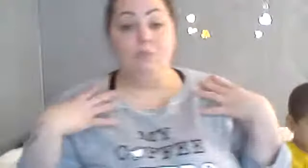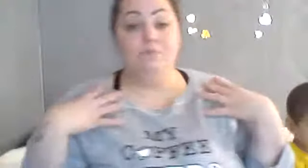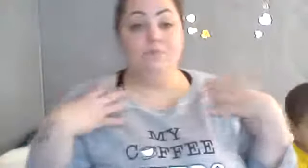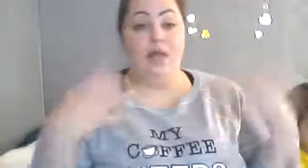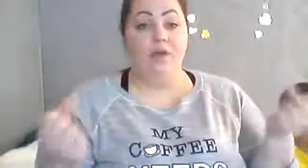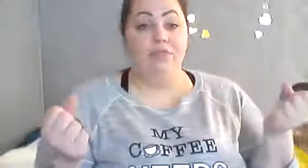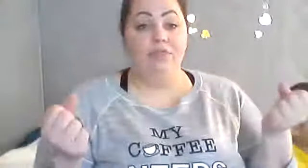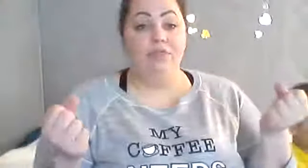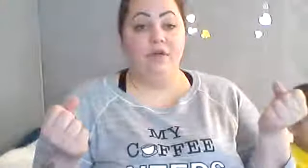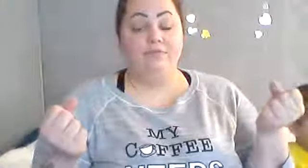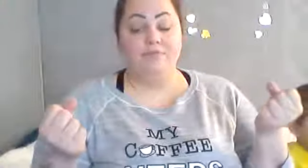Health.